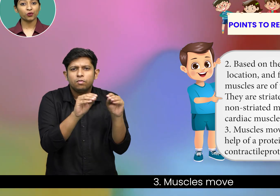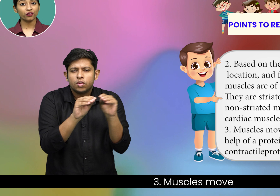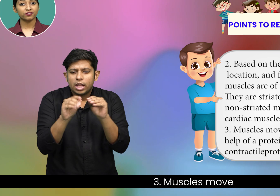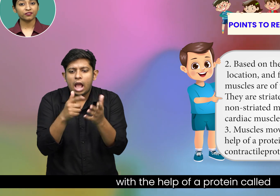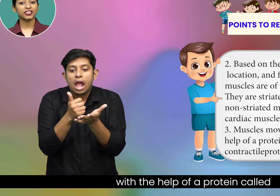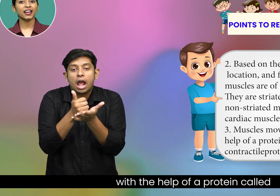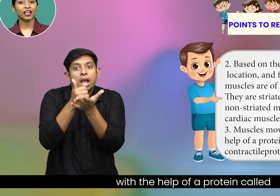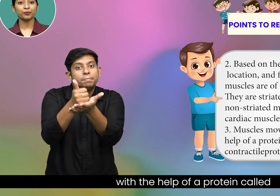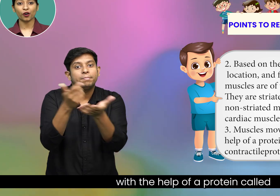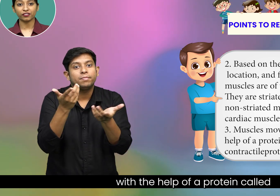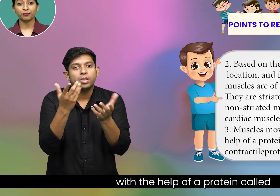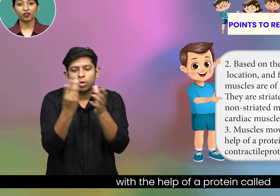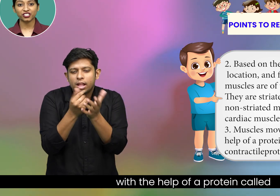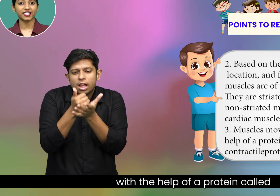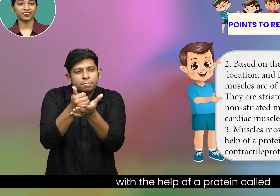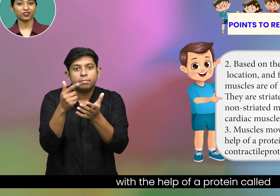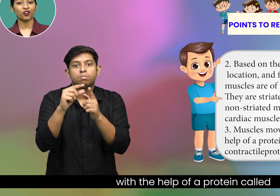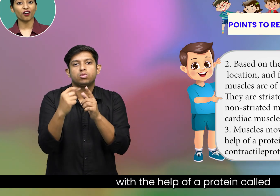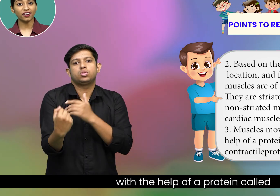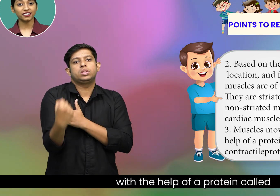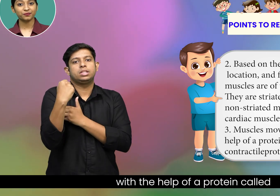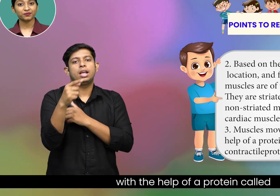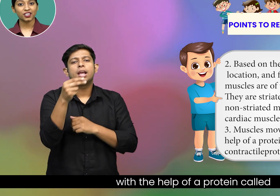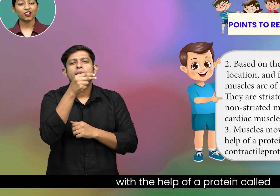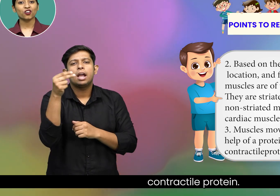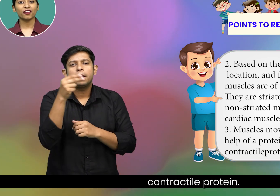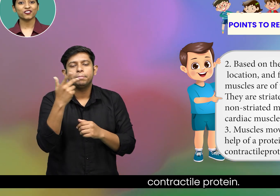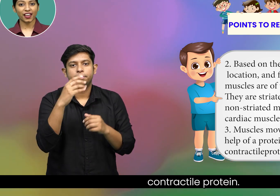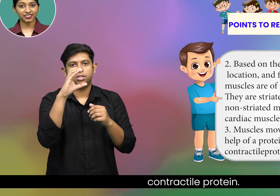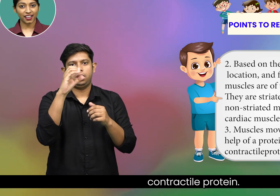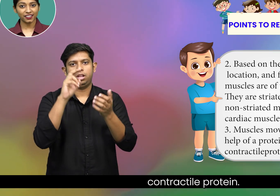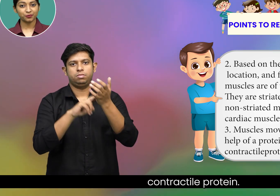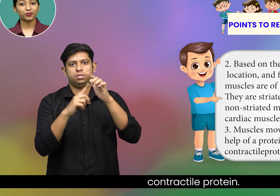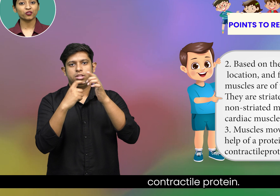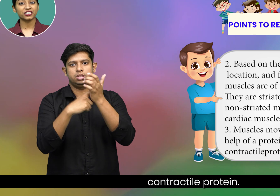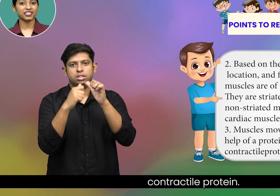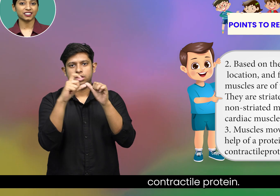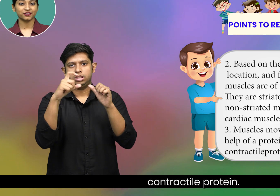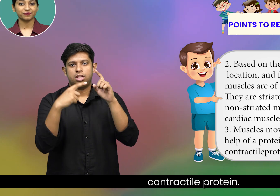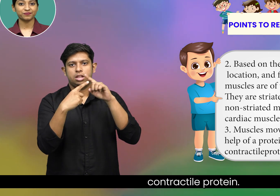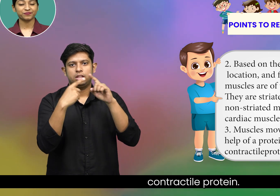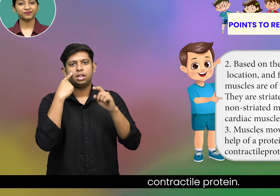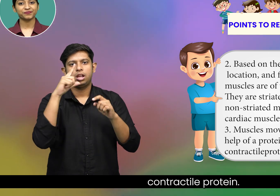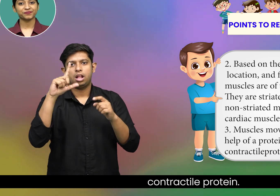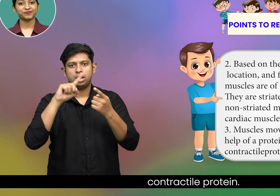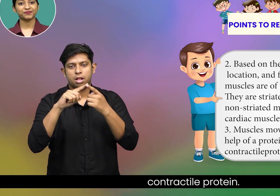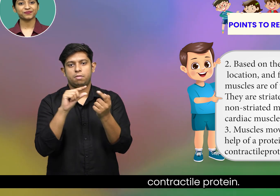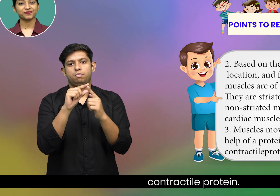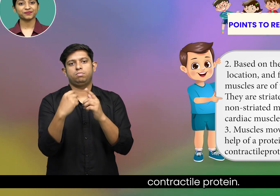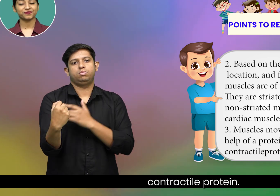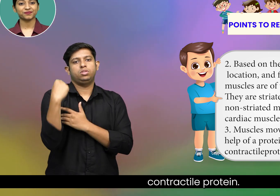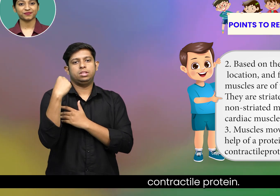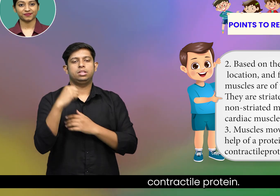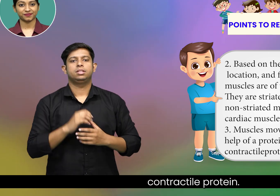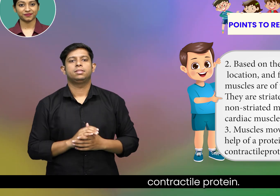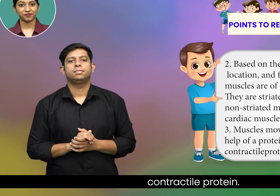Muscles move with the help of a protein called contractile protein.